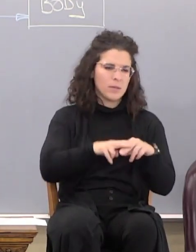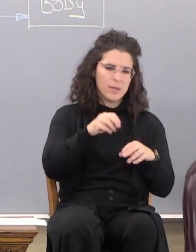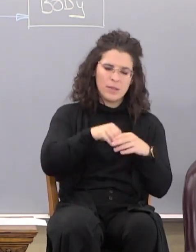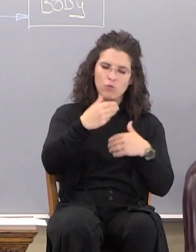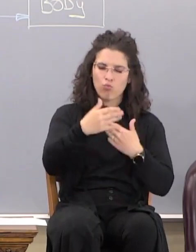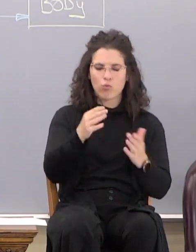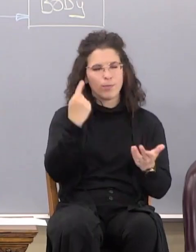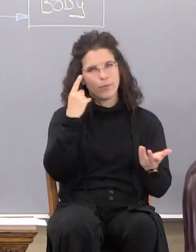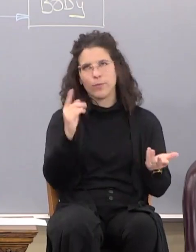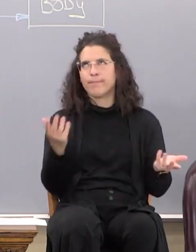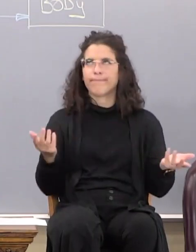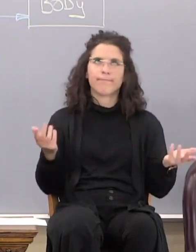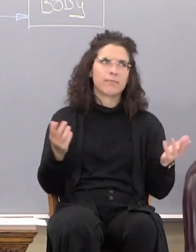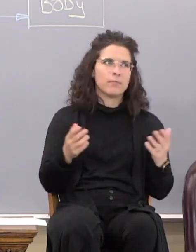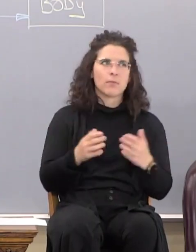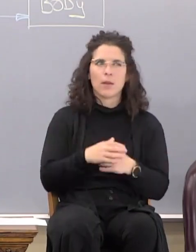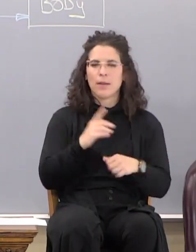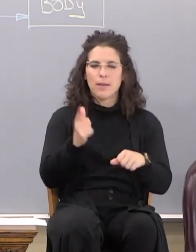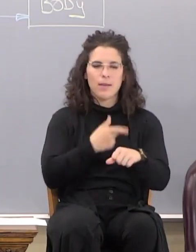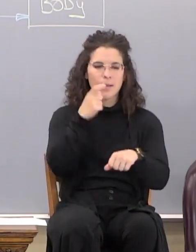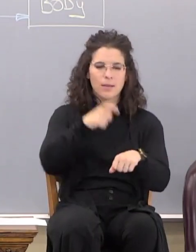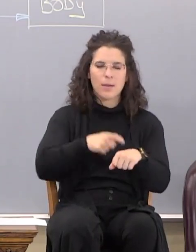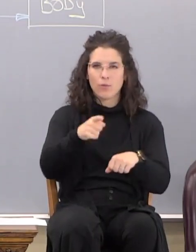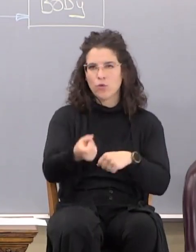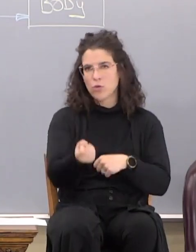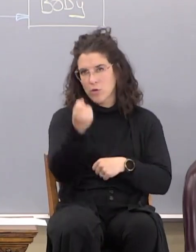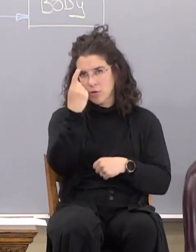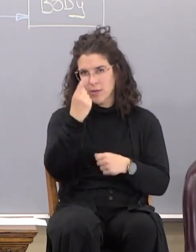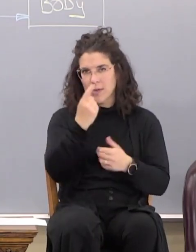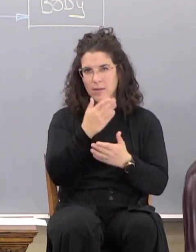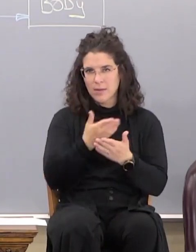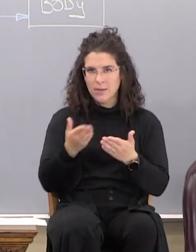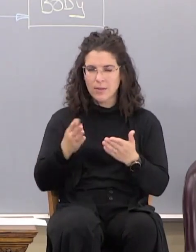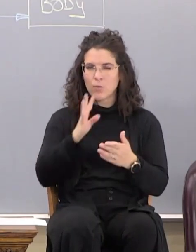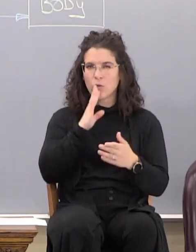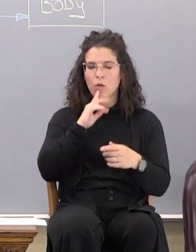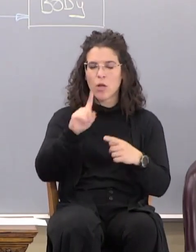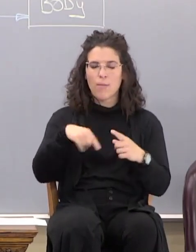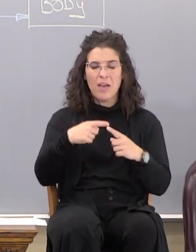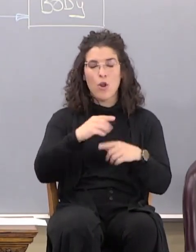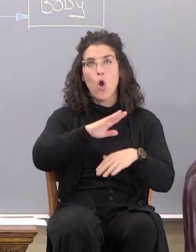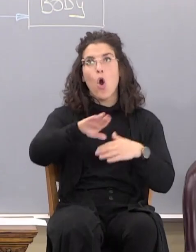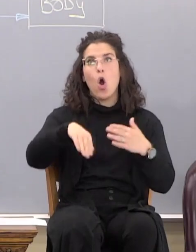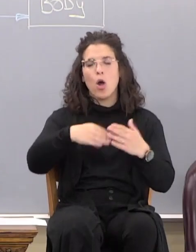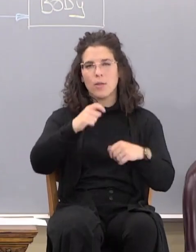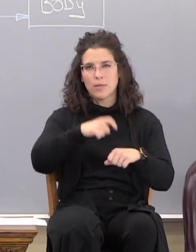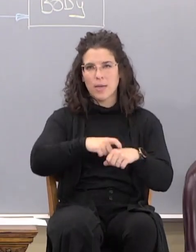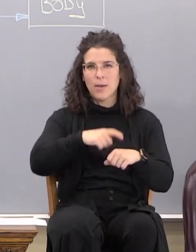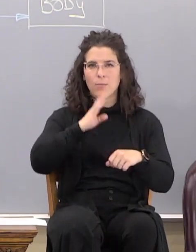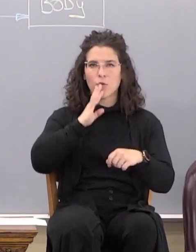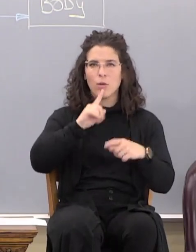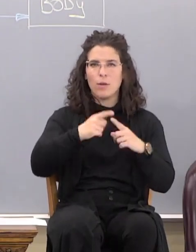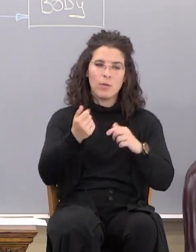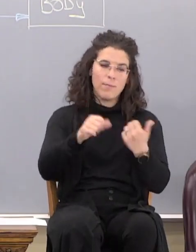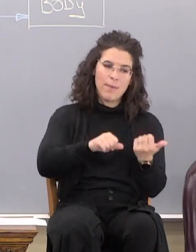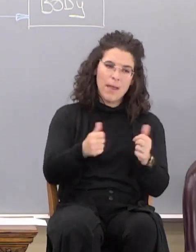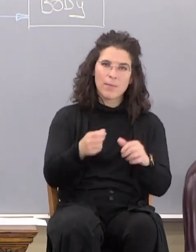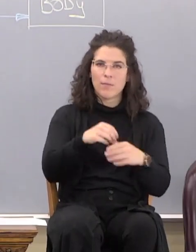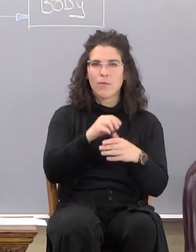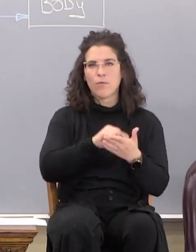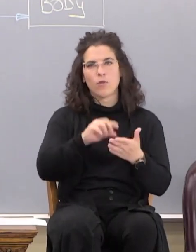for any length of time, you should understand these things because we talk about them all the time. That's why we talk about the baptism in verse